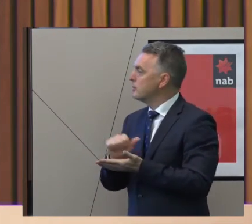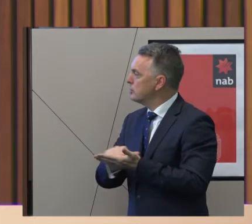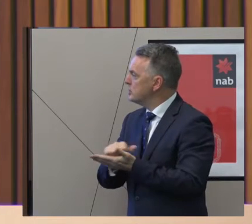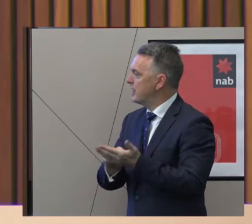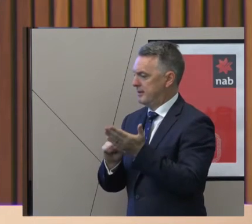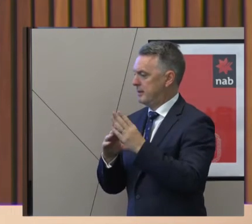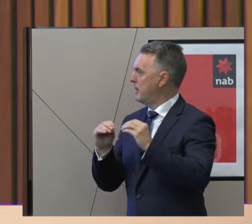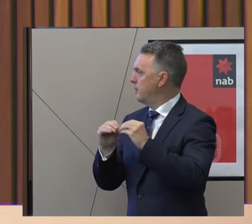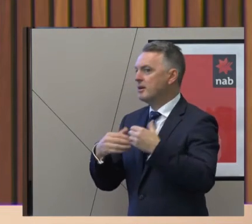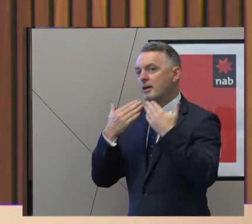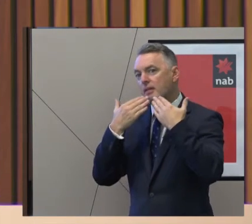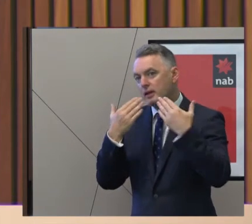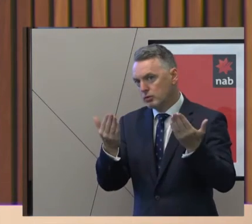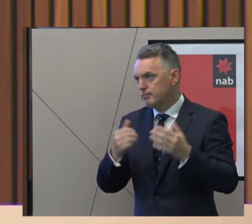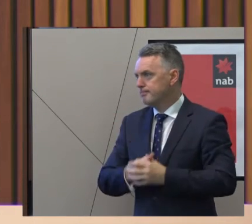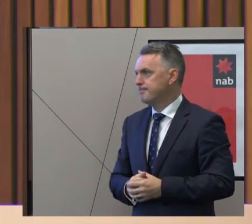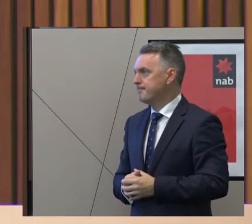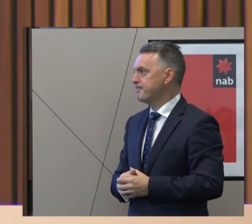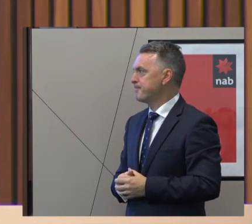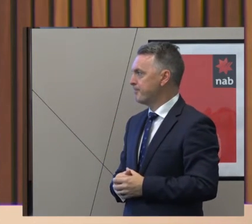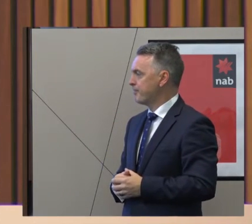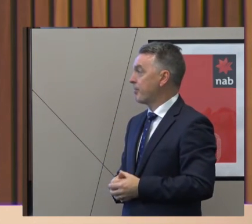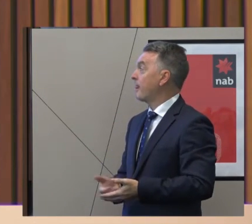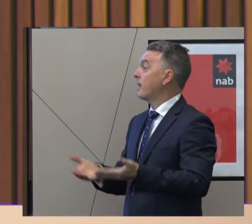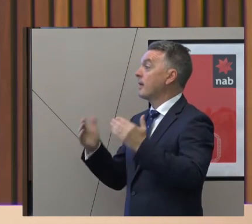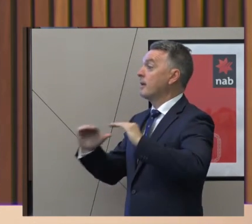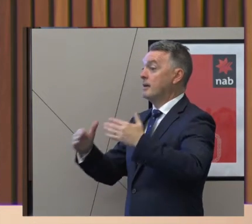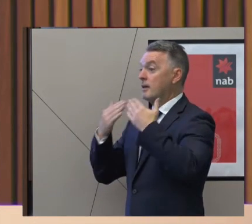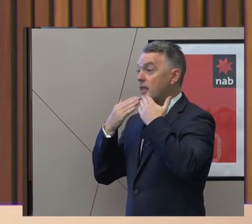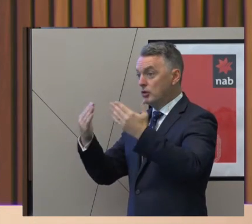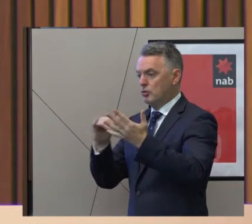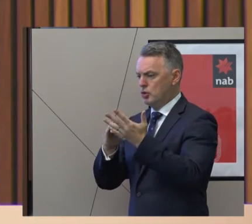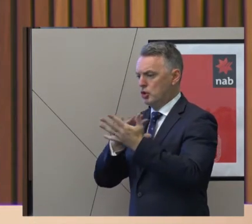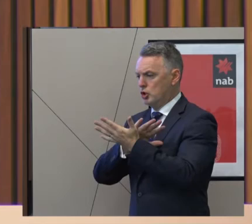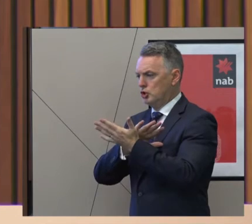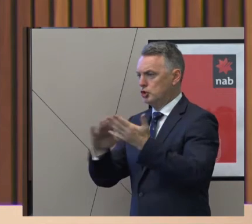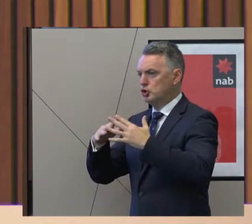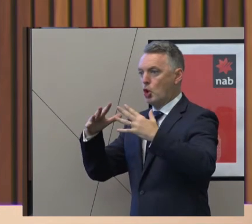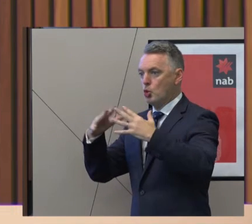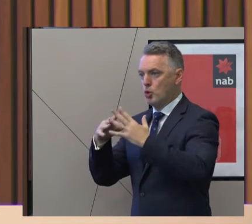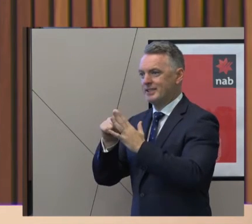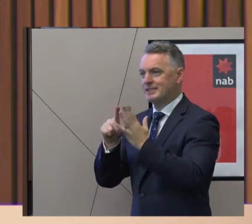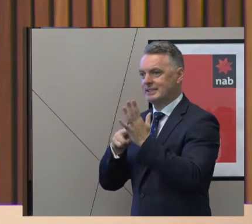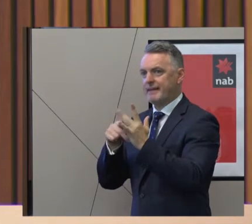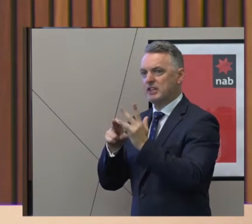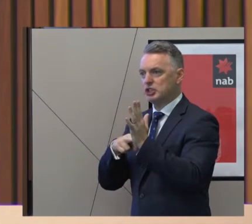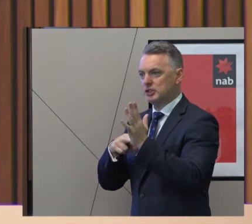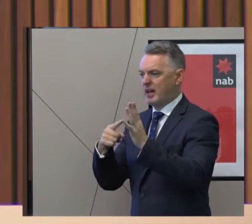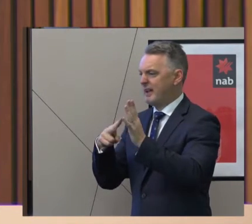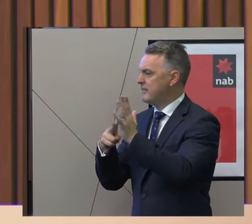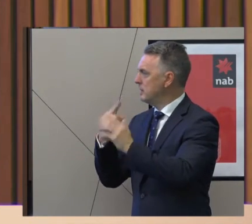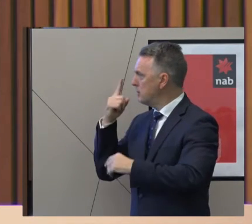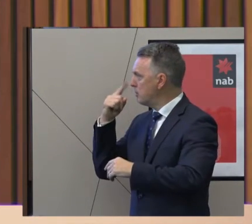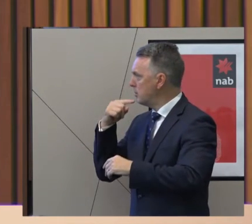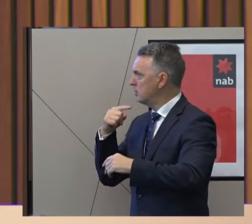appreciate being able to meet here. Thank you to Show Division for their partnership on all our audiovisual needs for